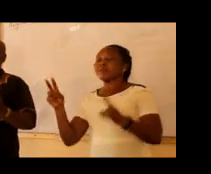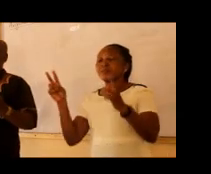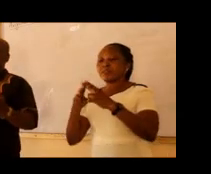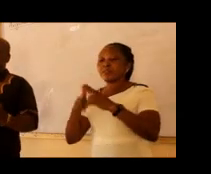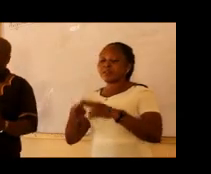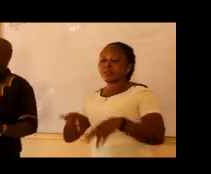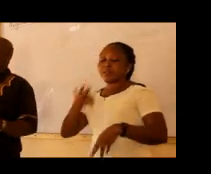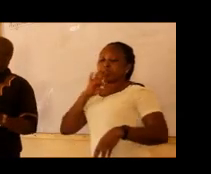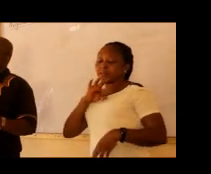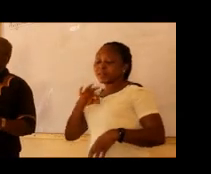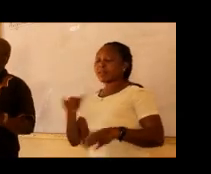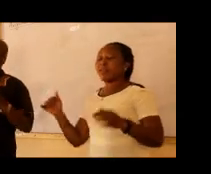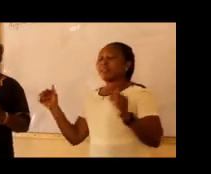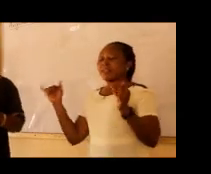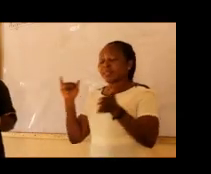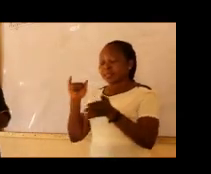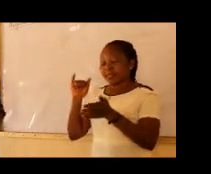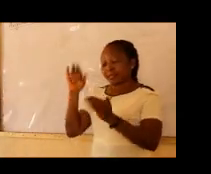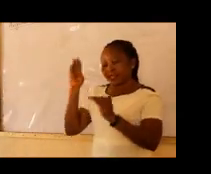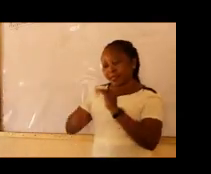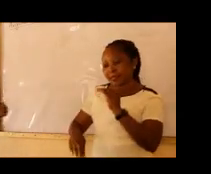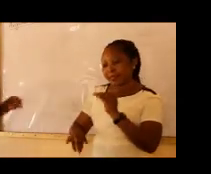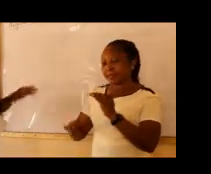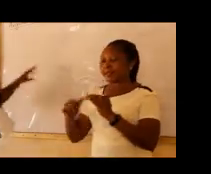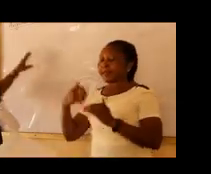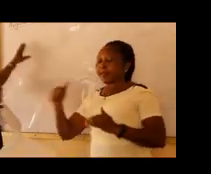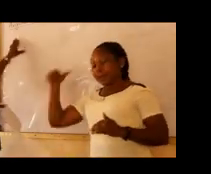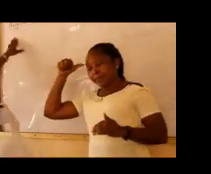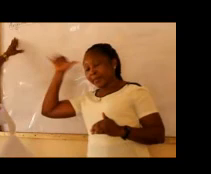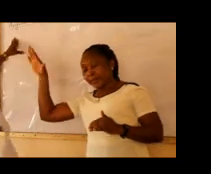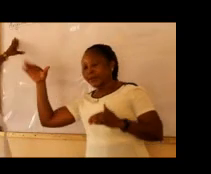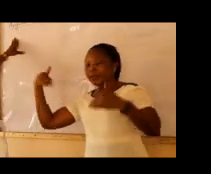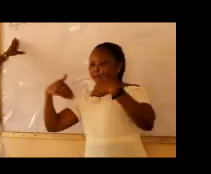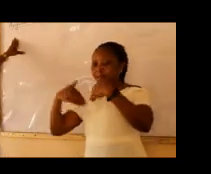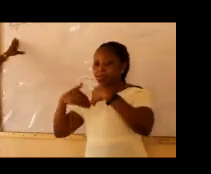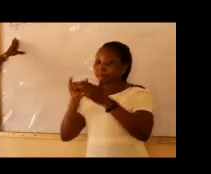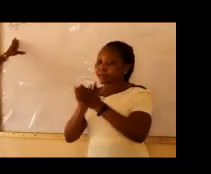You can still use that as your title.